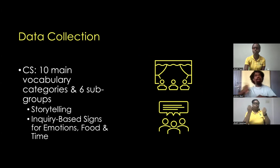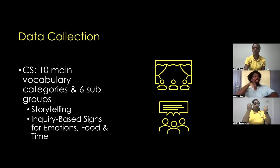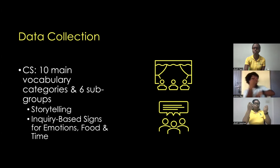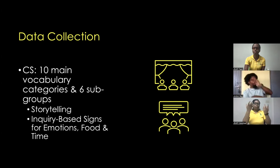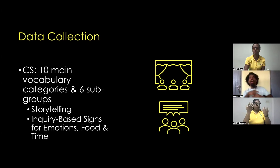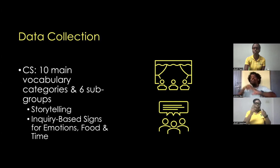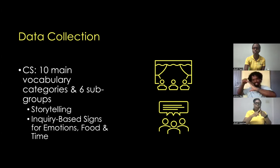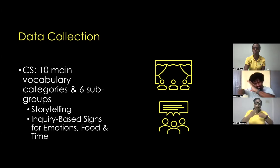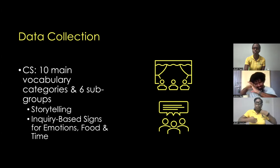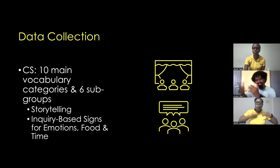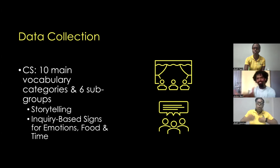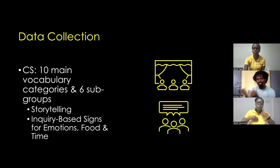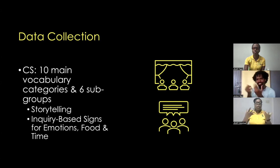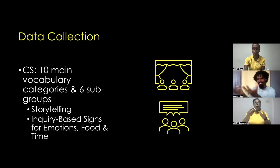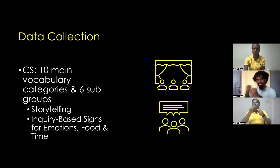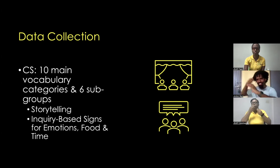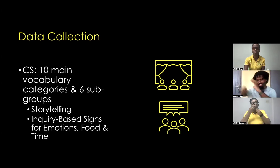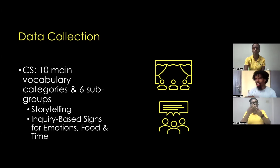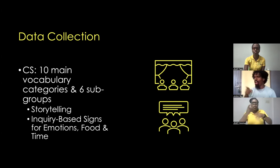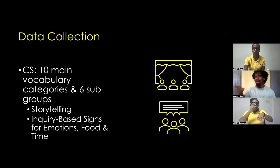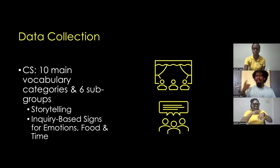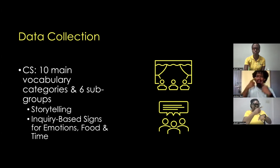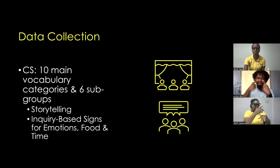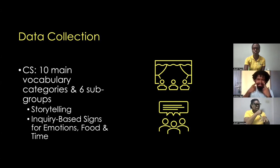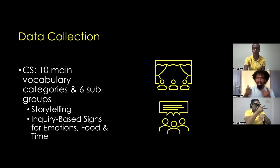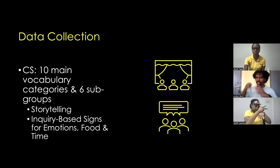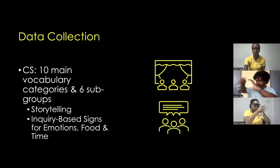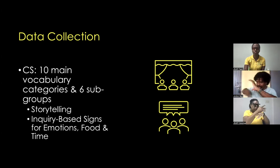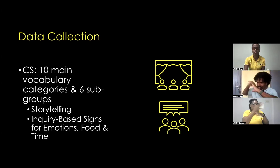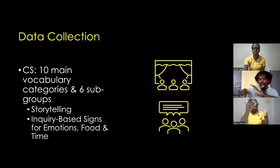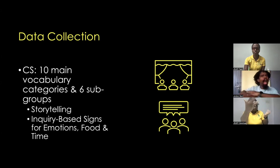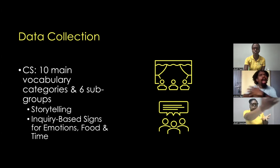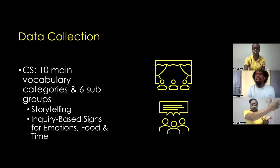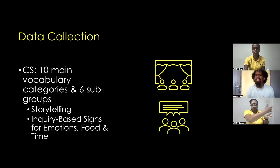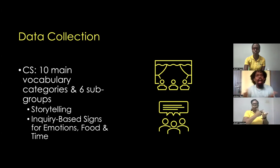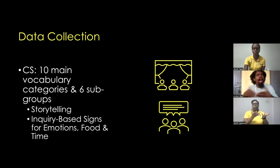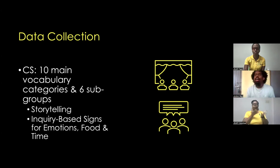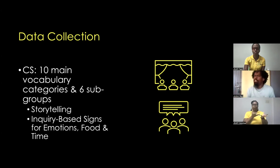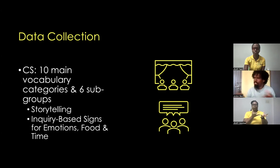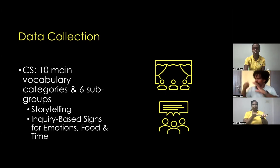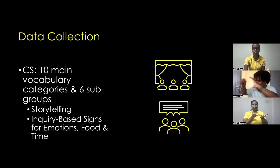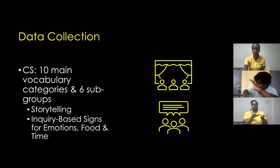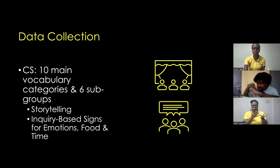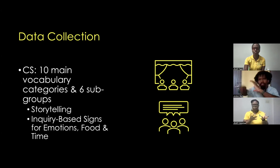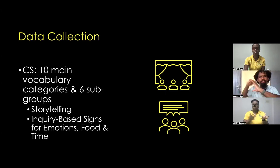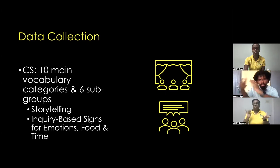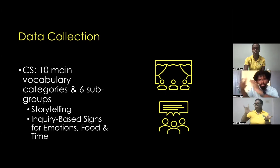vocabularies. So it's simple signing, emotions, food, time. We record